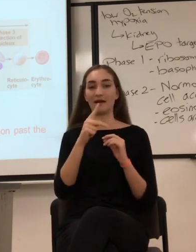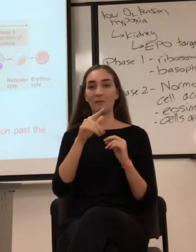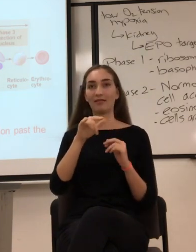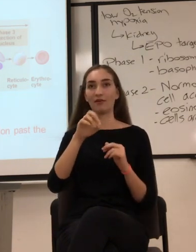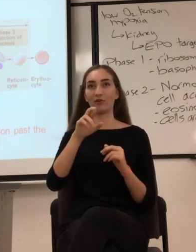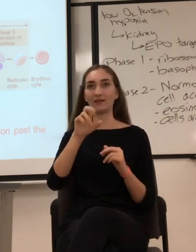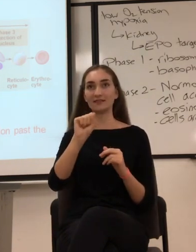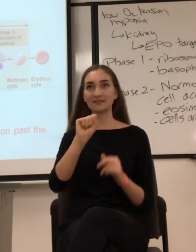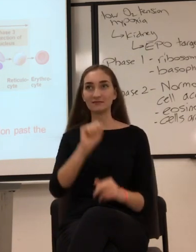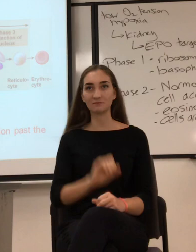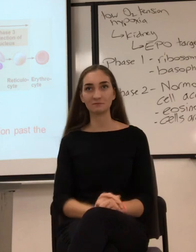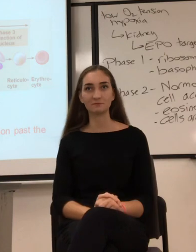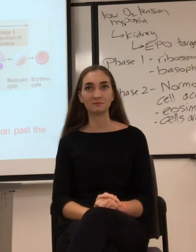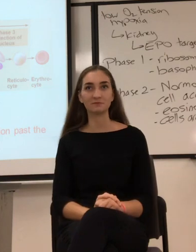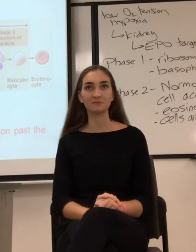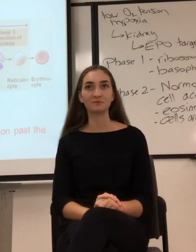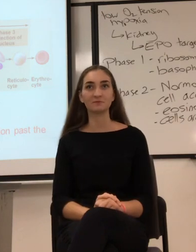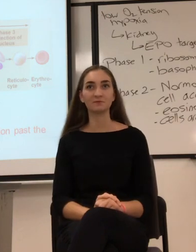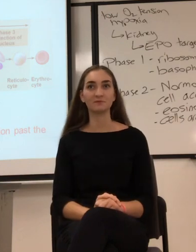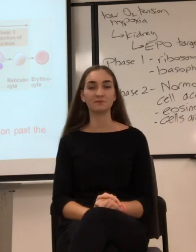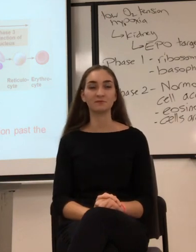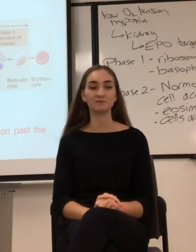are ejecting